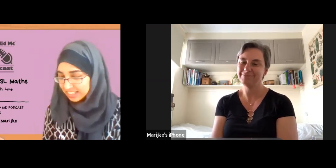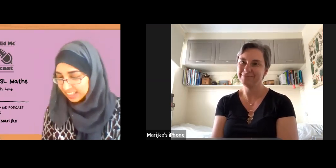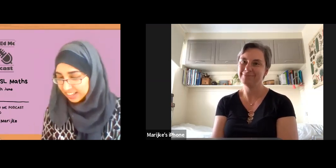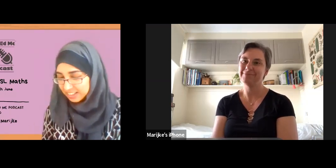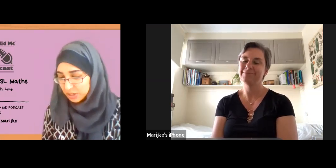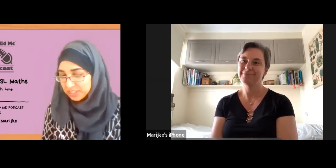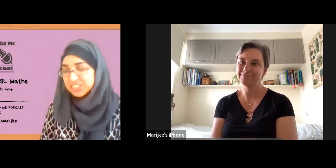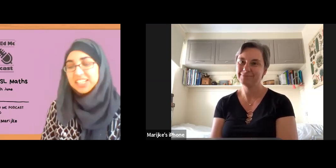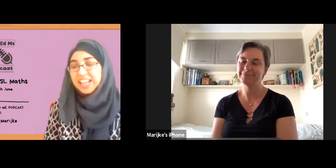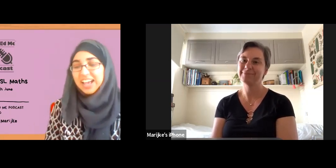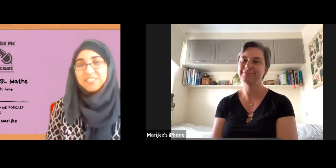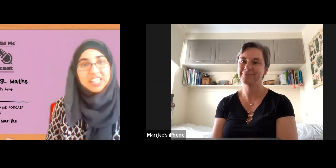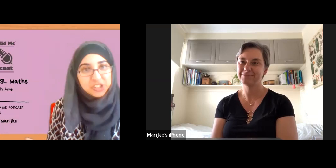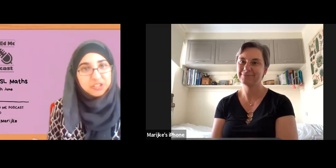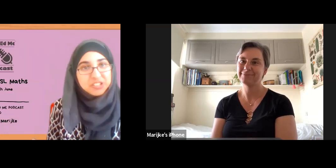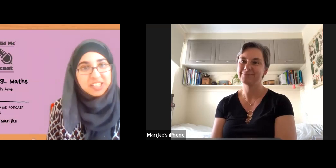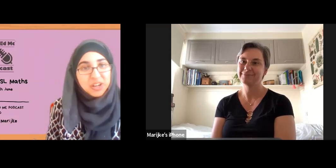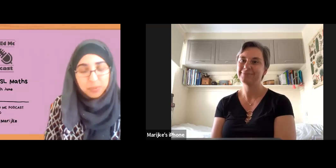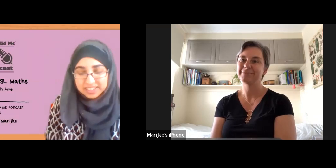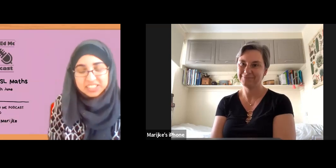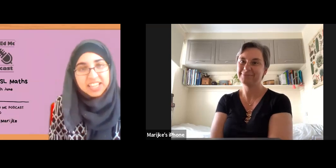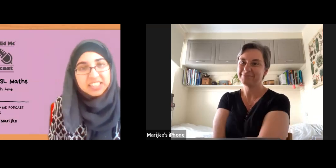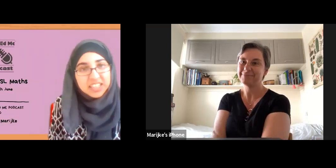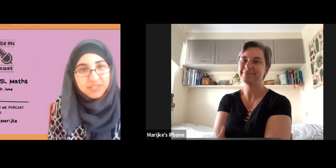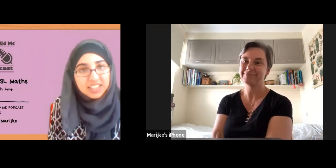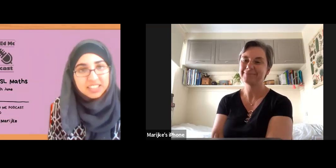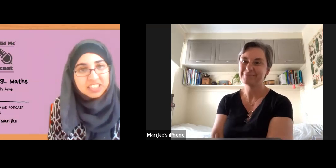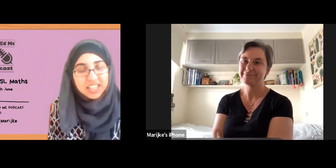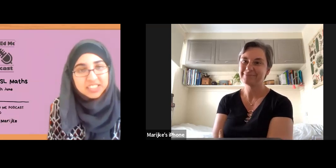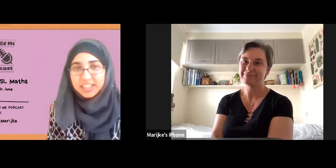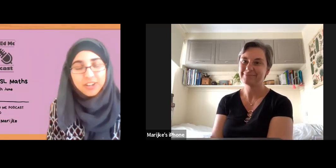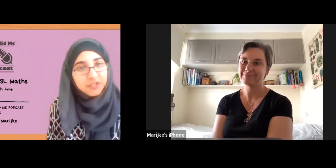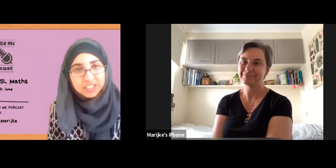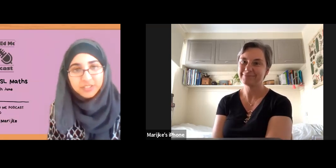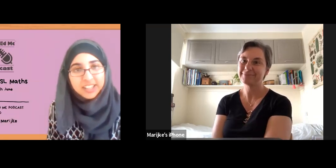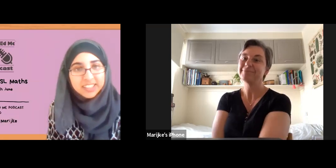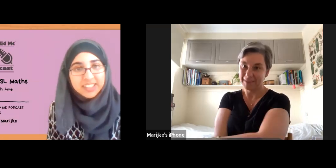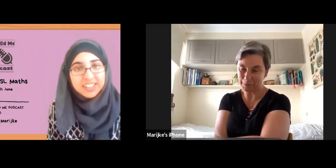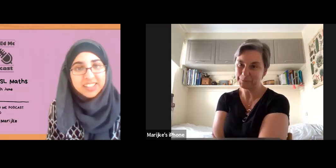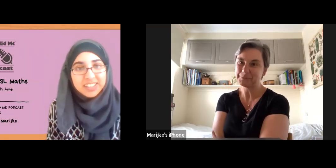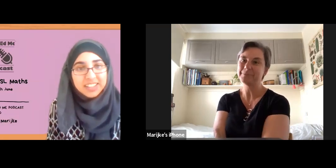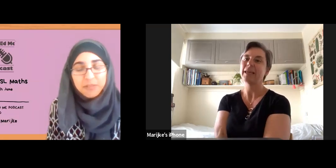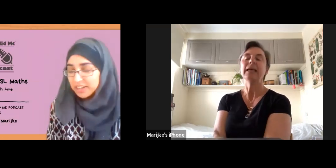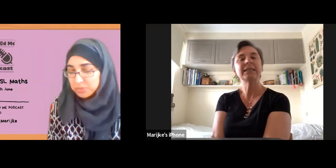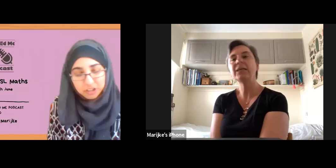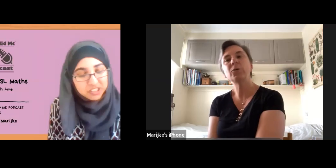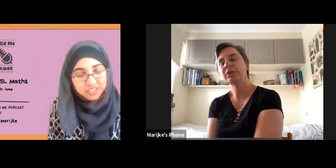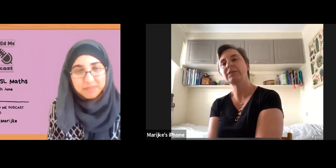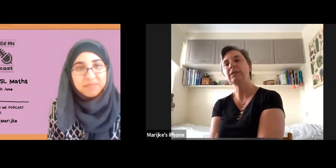earlier, we still have issues where there's kids leaving in year 6 and they can't read and write. Yeah. And I've worked with loads of them.